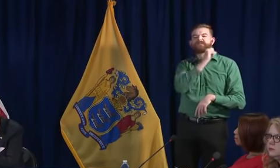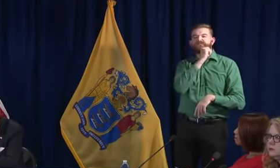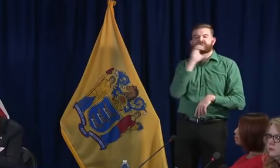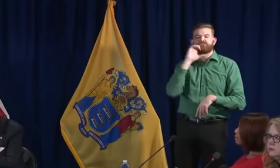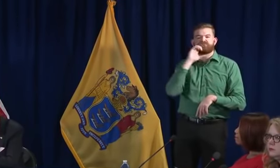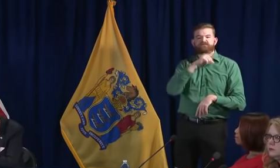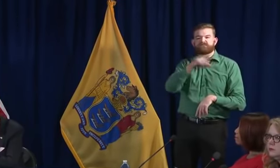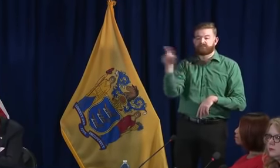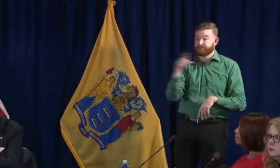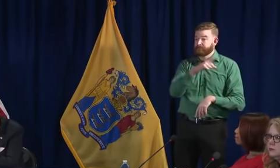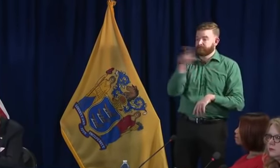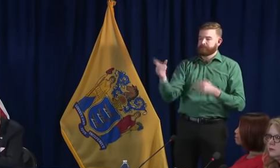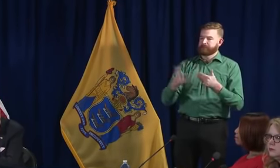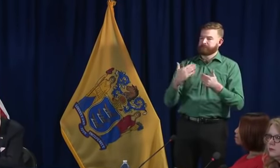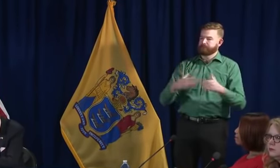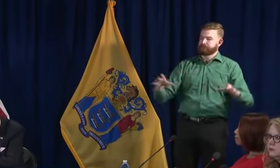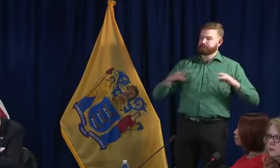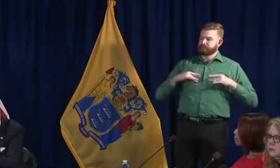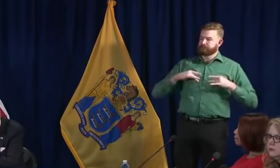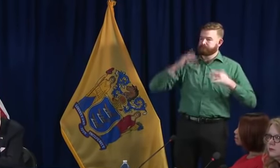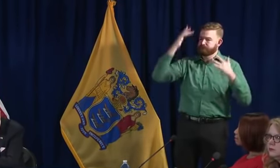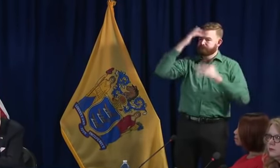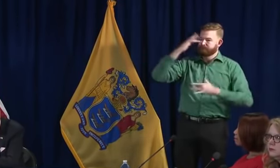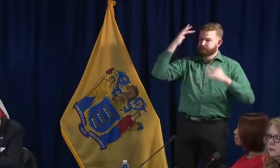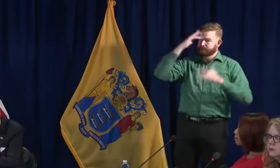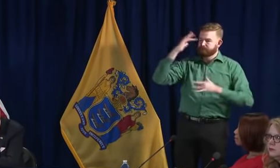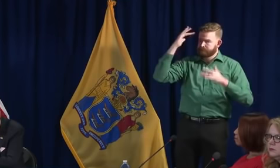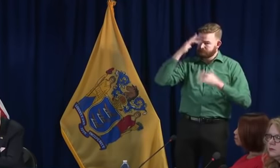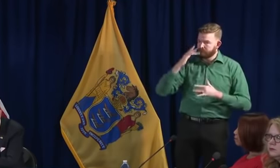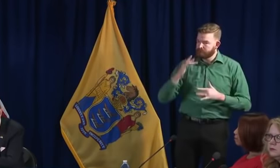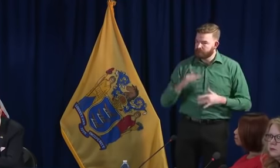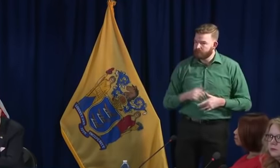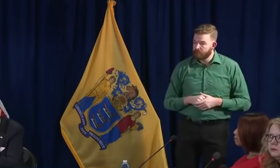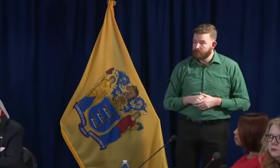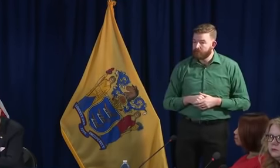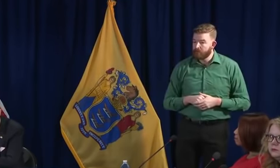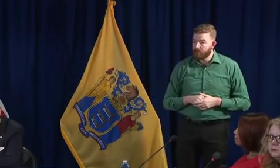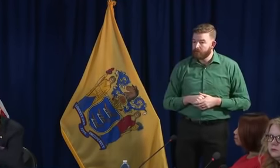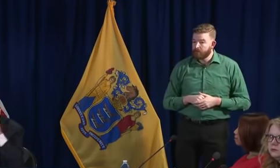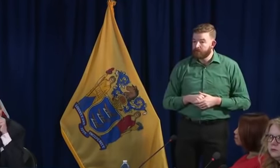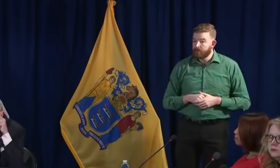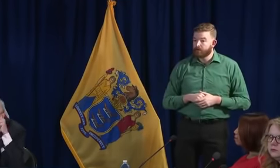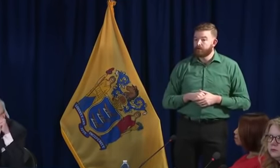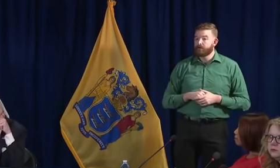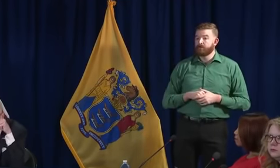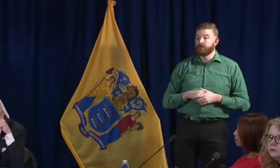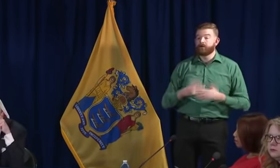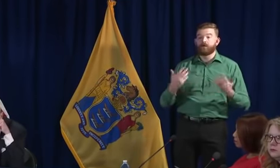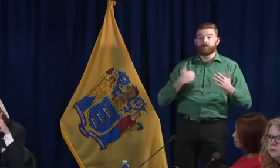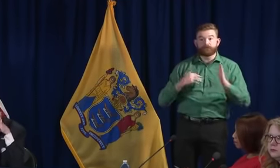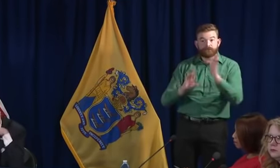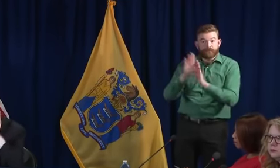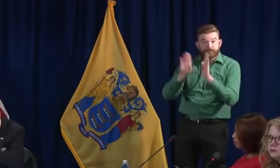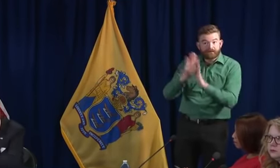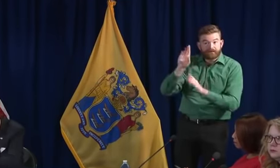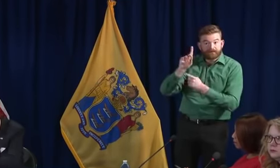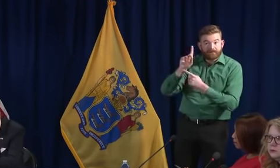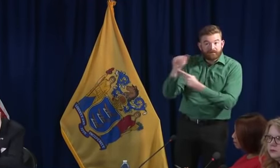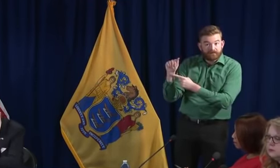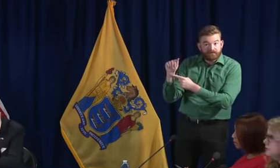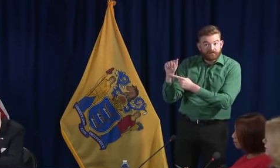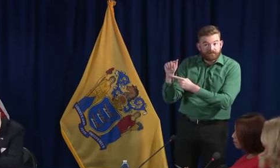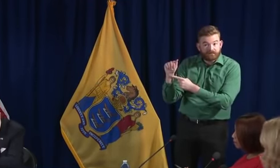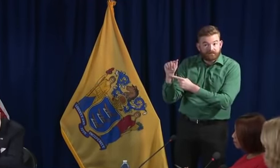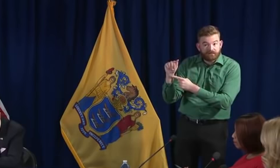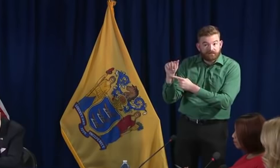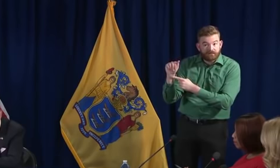developmental disabilities, many of whom may face other very real health and safety issues. When I say we're